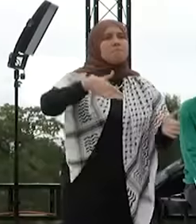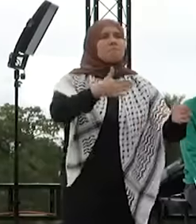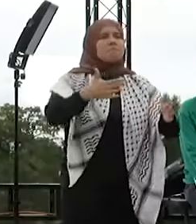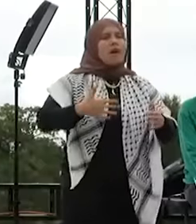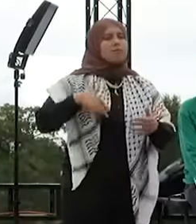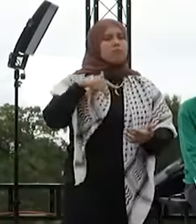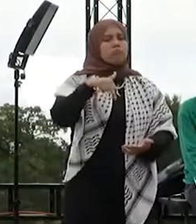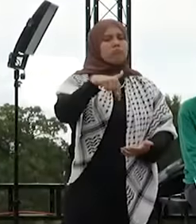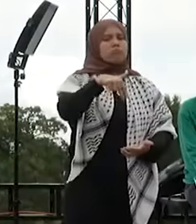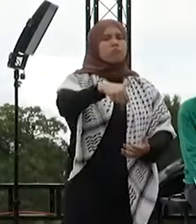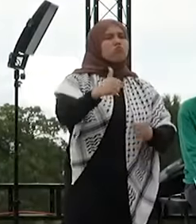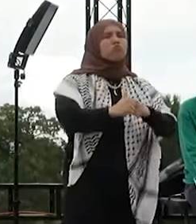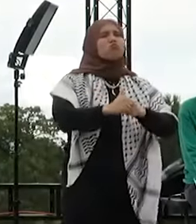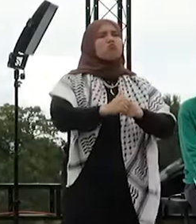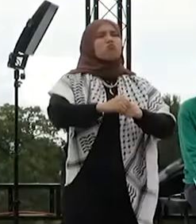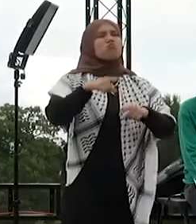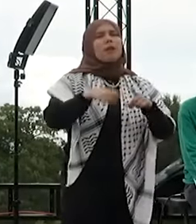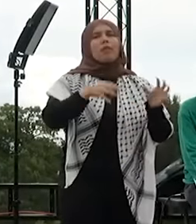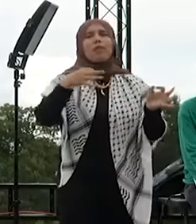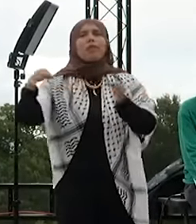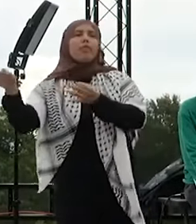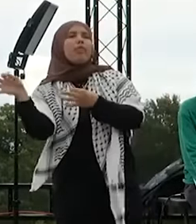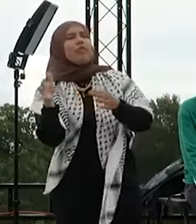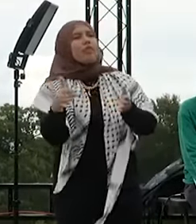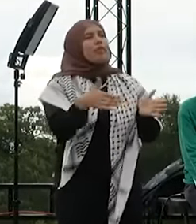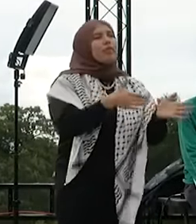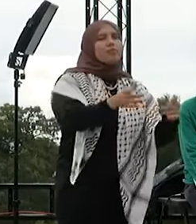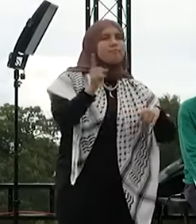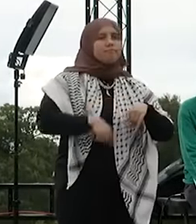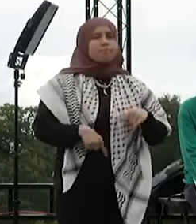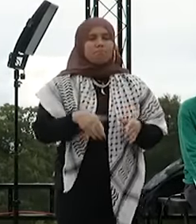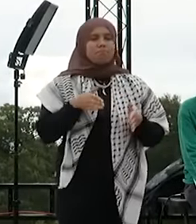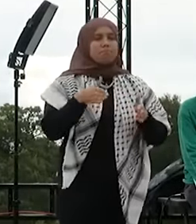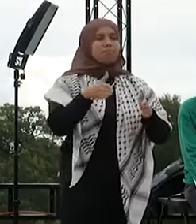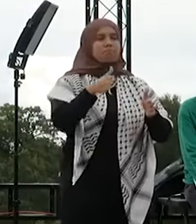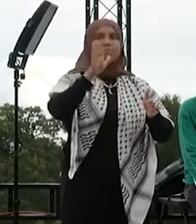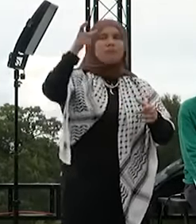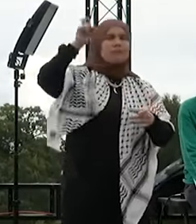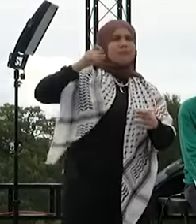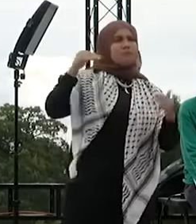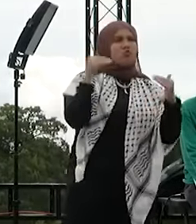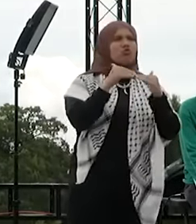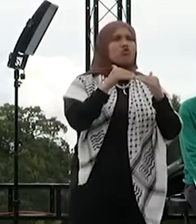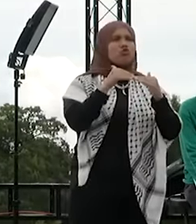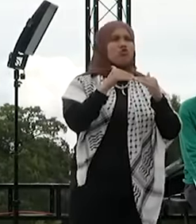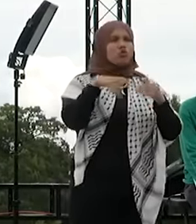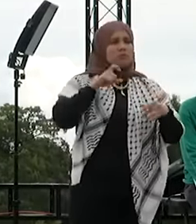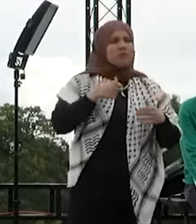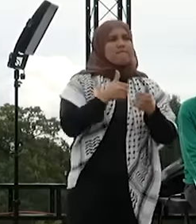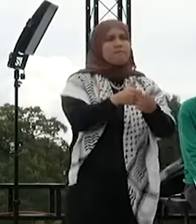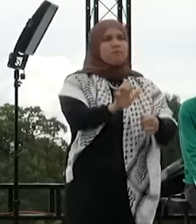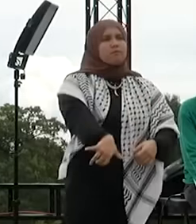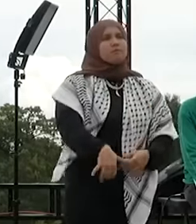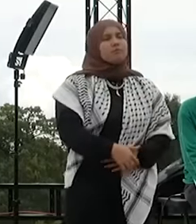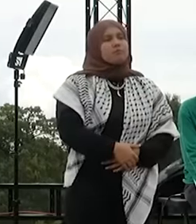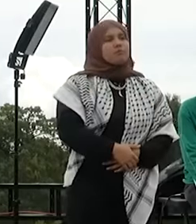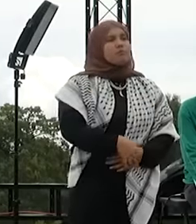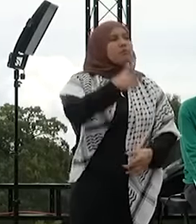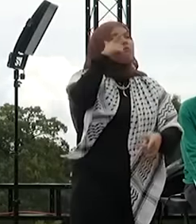and stand firm with the measure of justice that He has sent us with. Dear brothers and